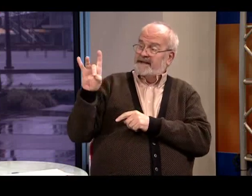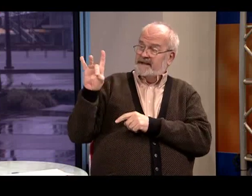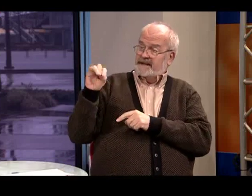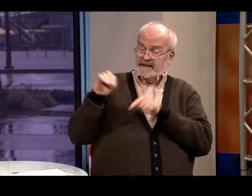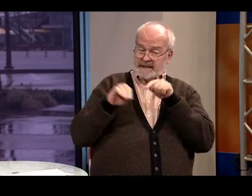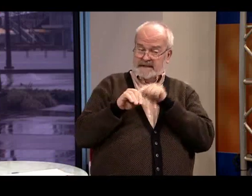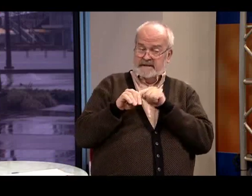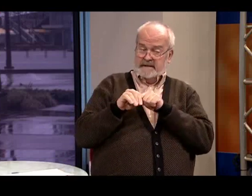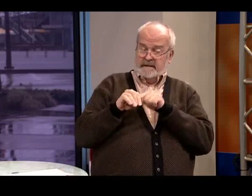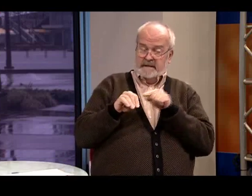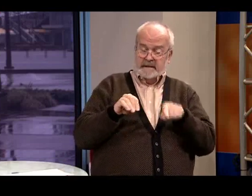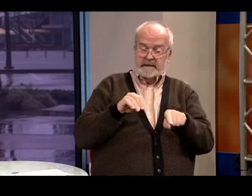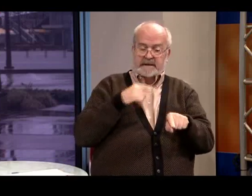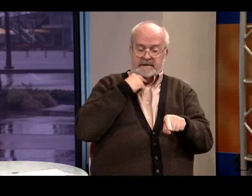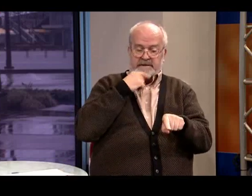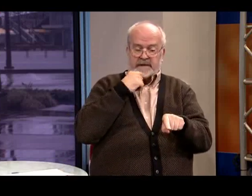those resolutions.